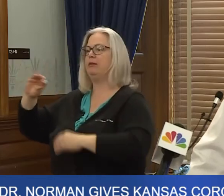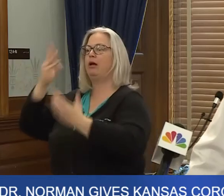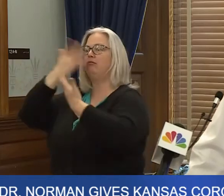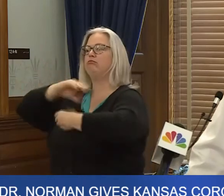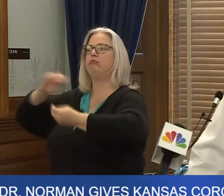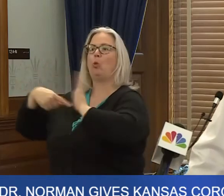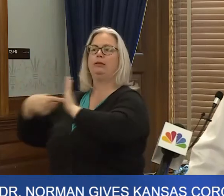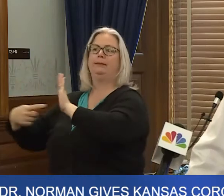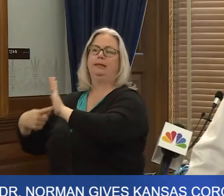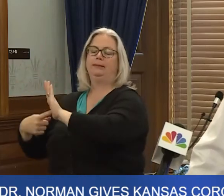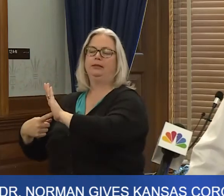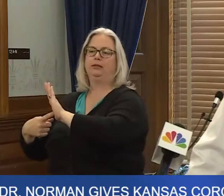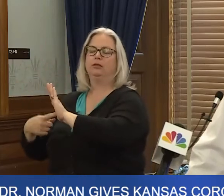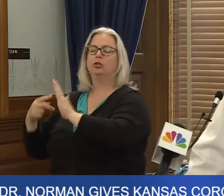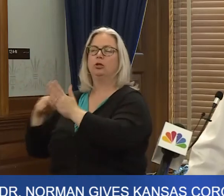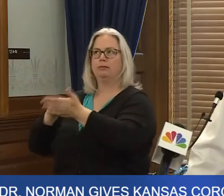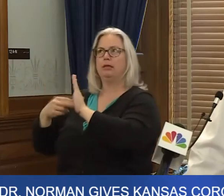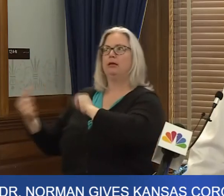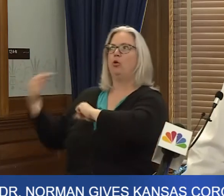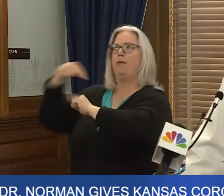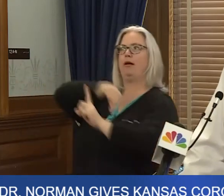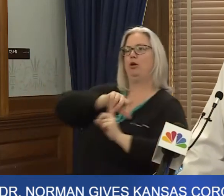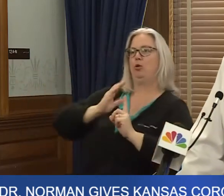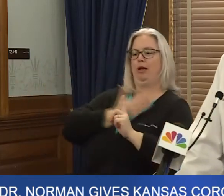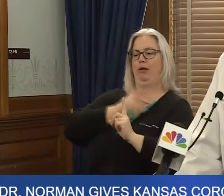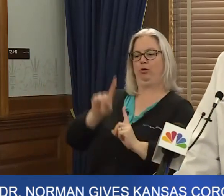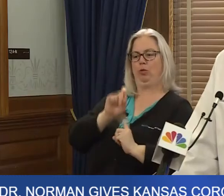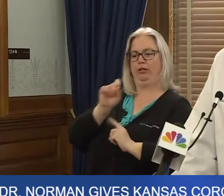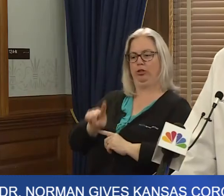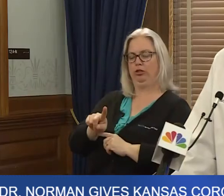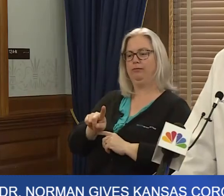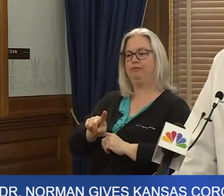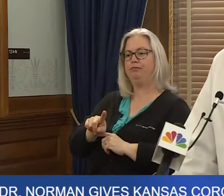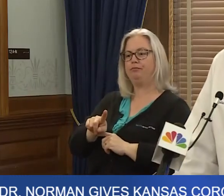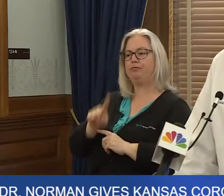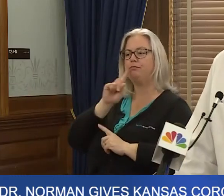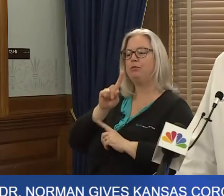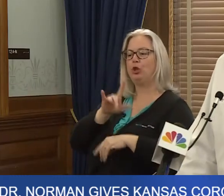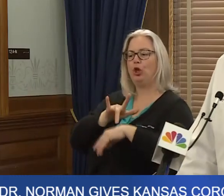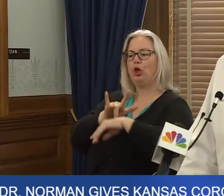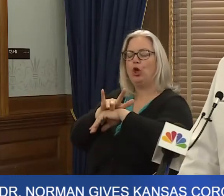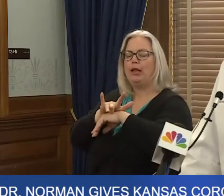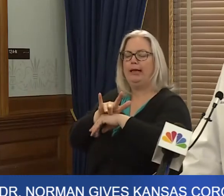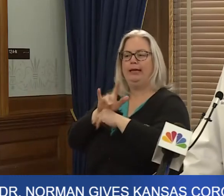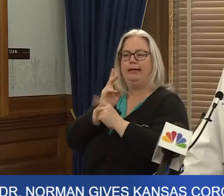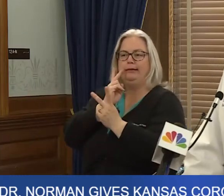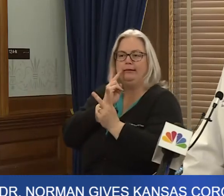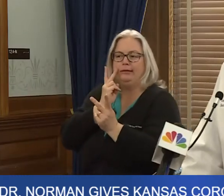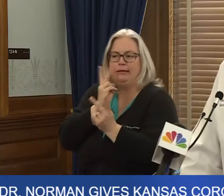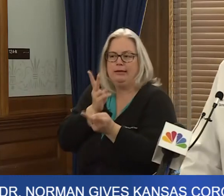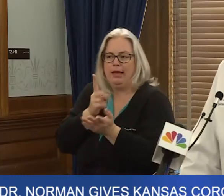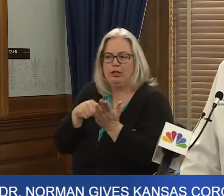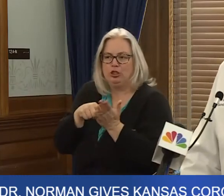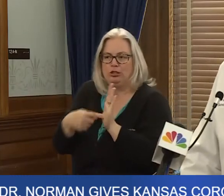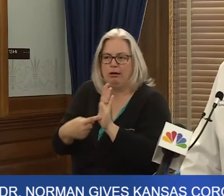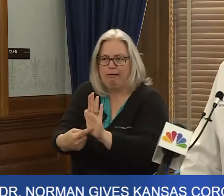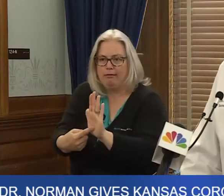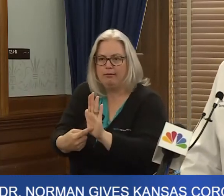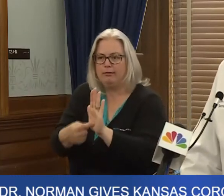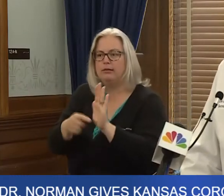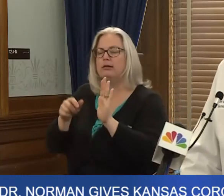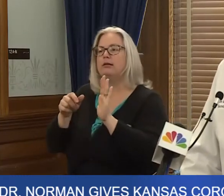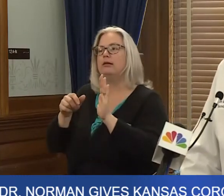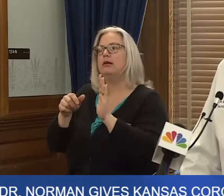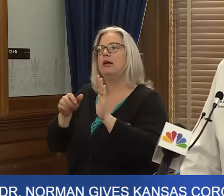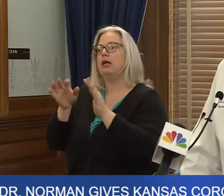manner. So the question is, and I think that there's early indication that it can be